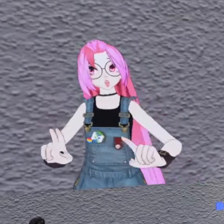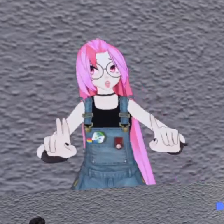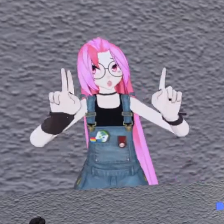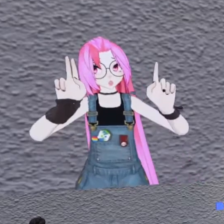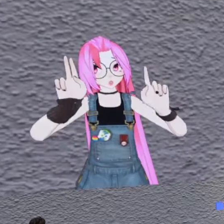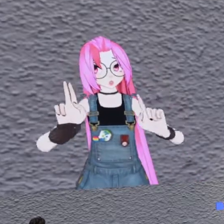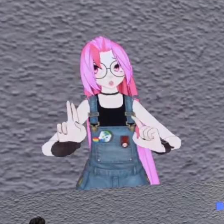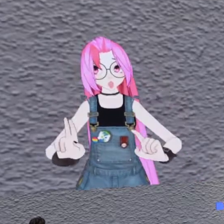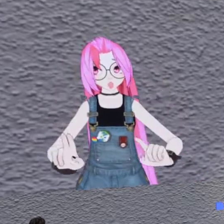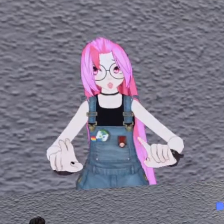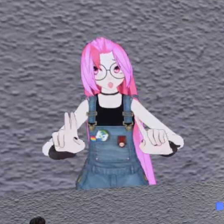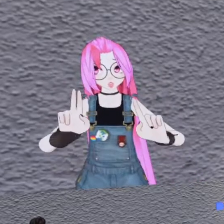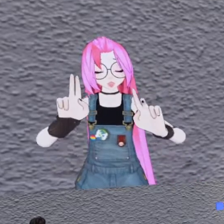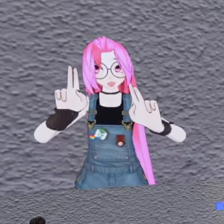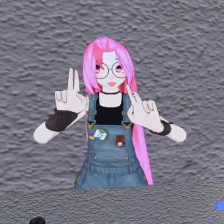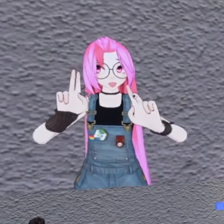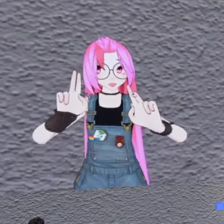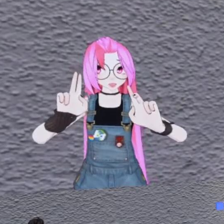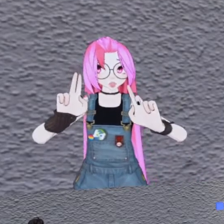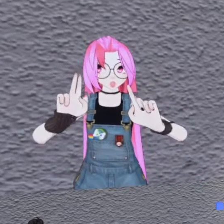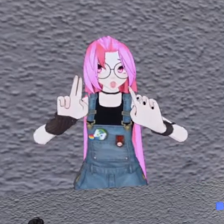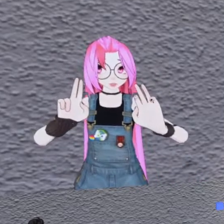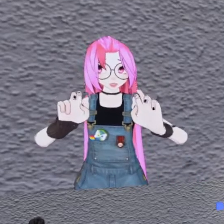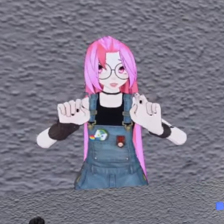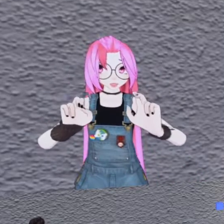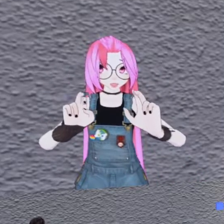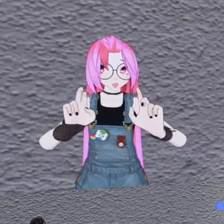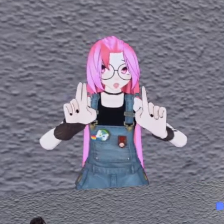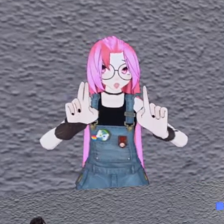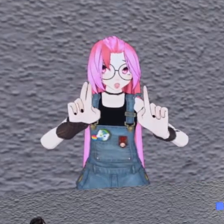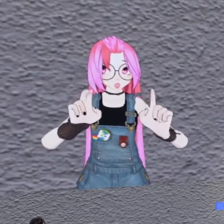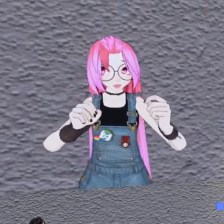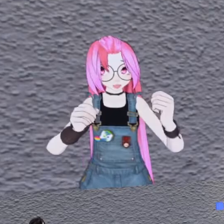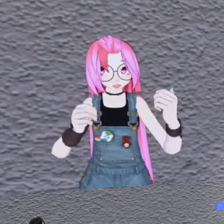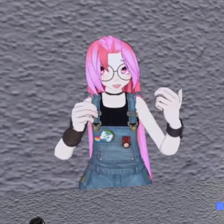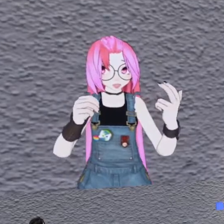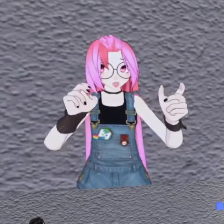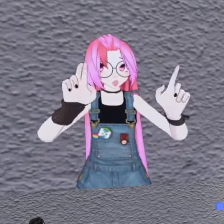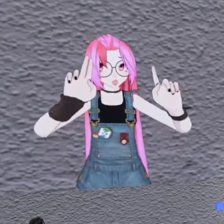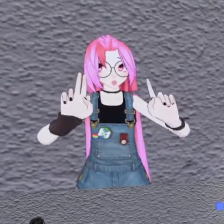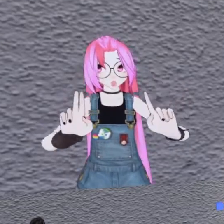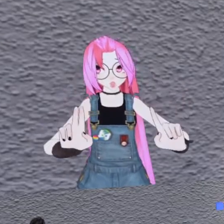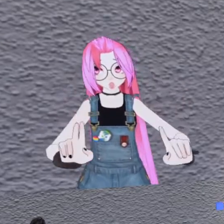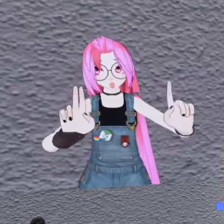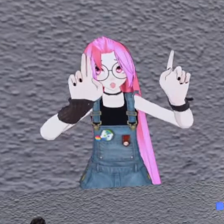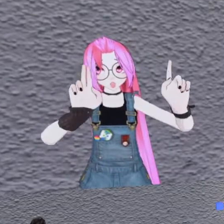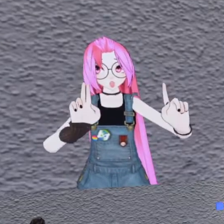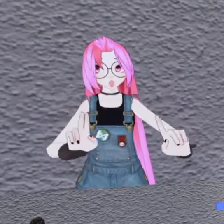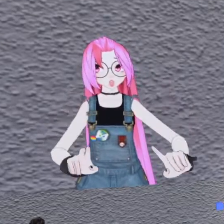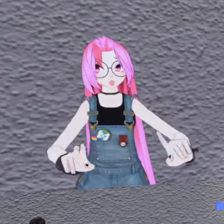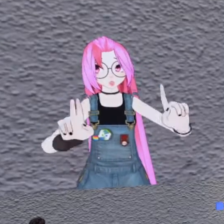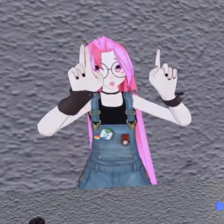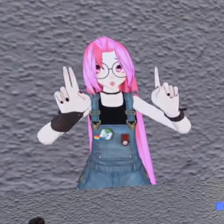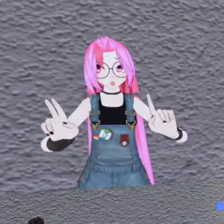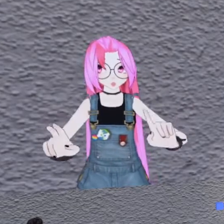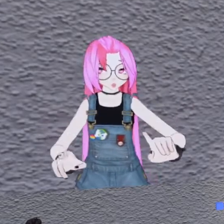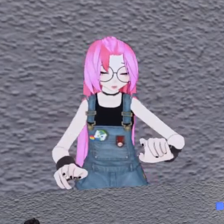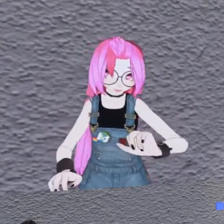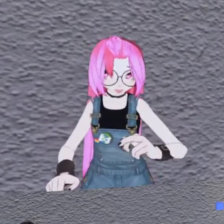it come down. I think of it kind of like, have you ever seen rain come down the glass? Kind of looks like that.